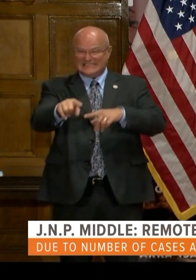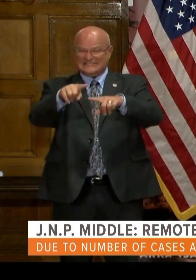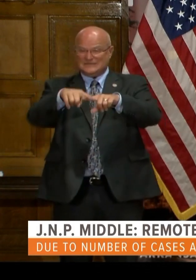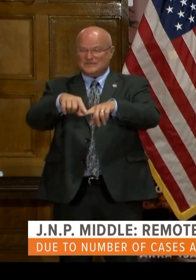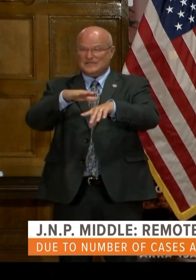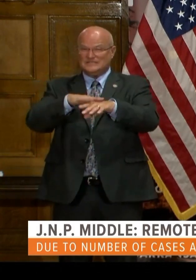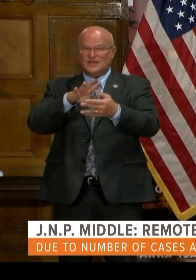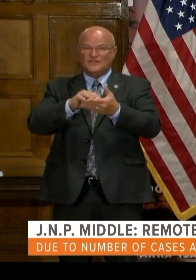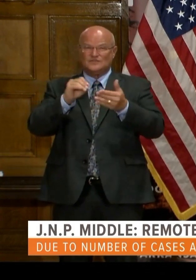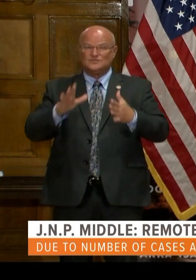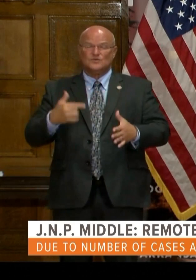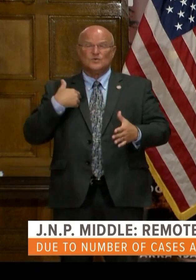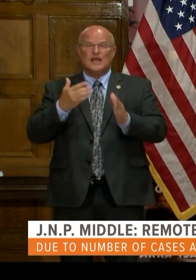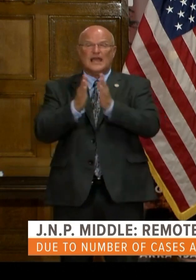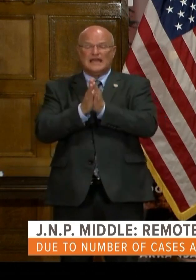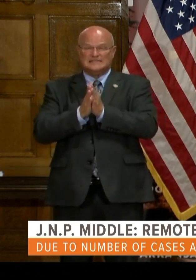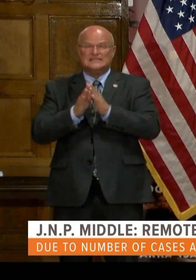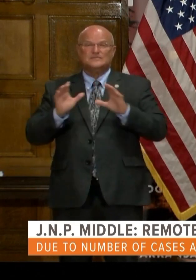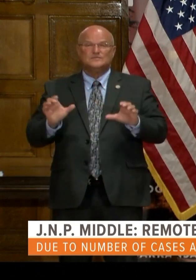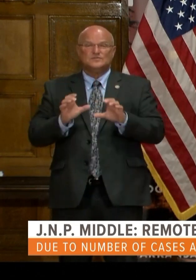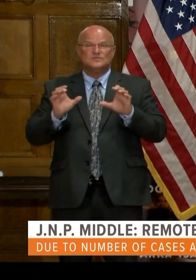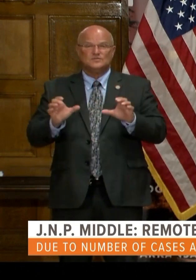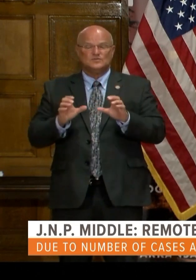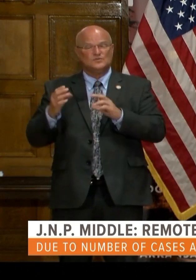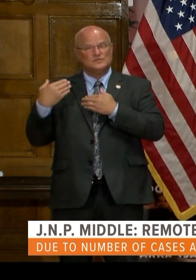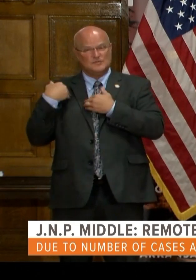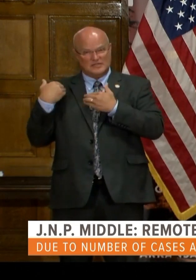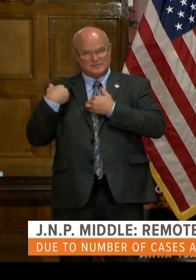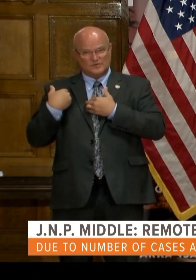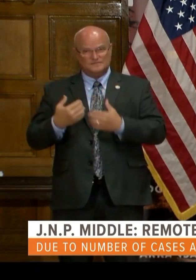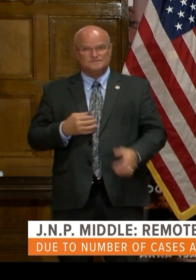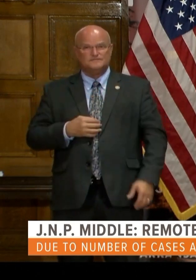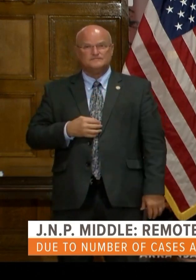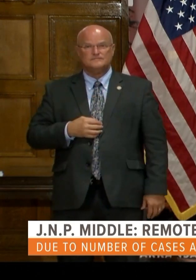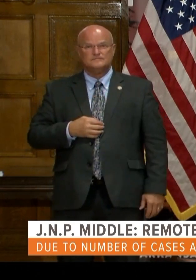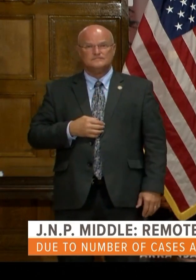students, and we're asking them to act responsibly.